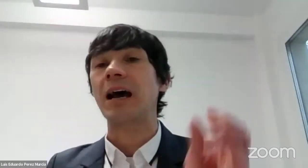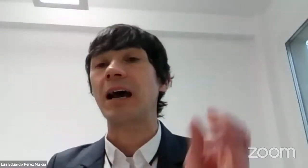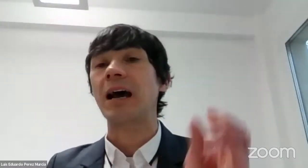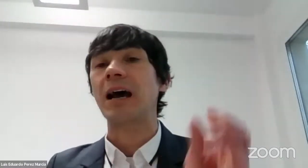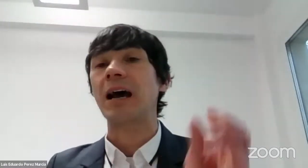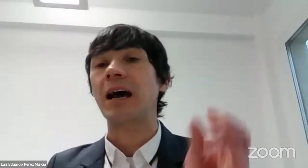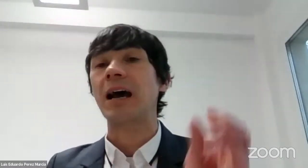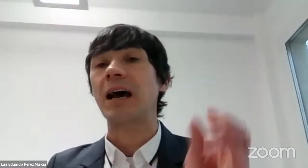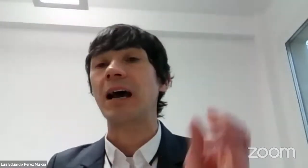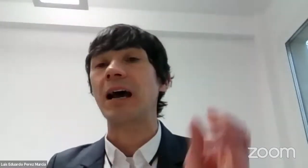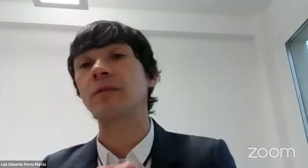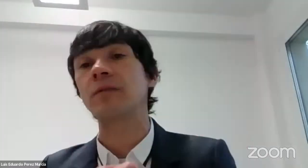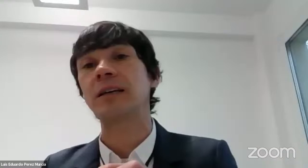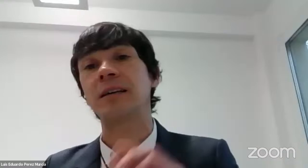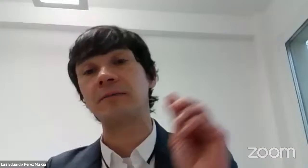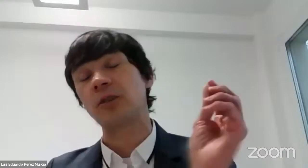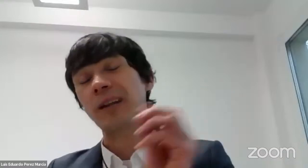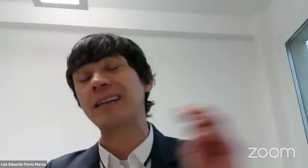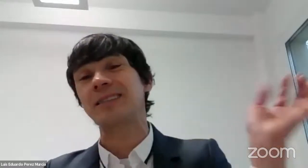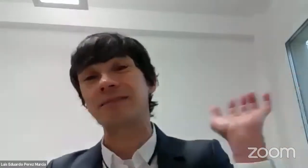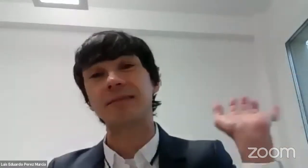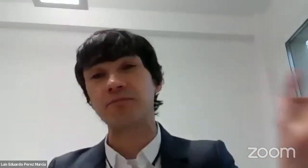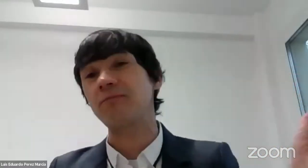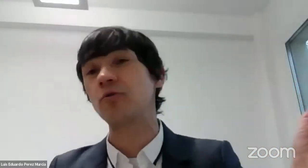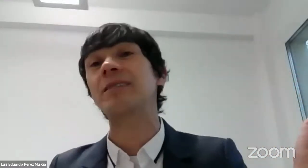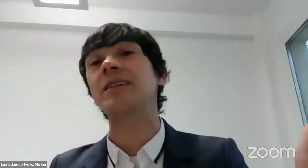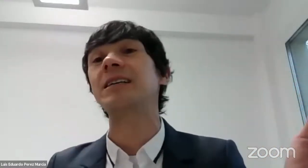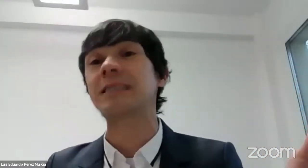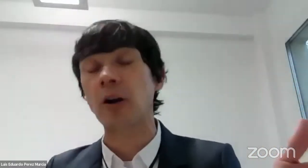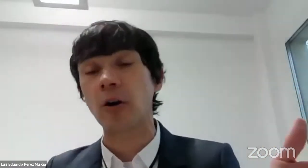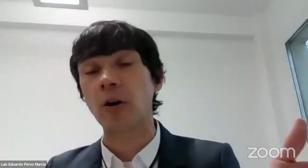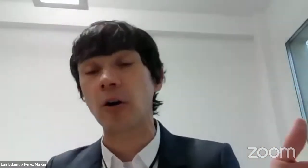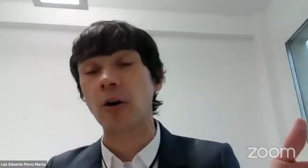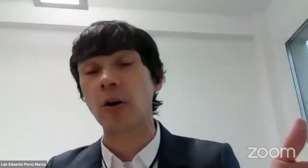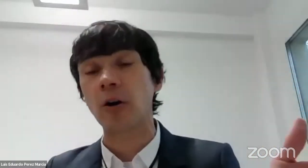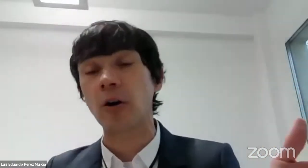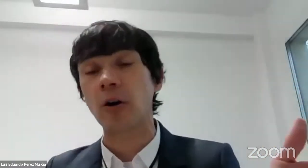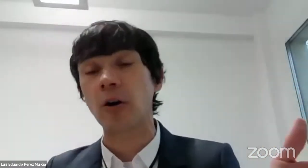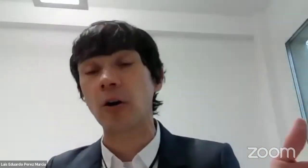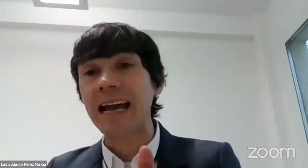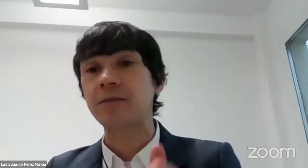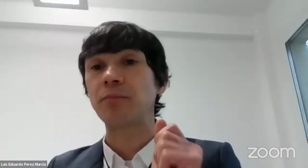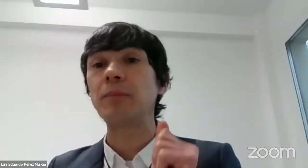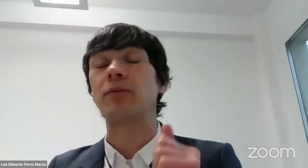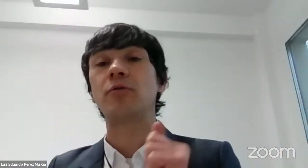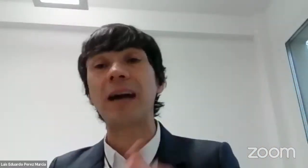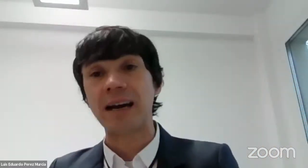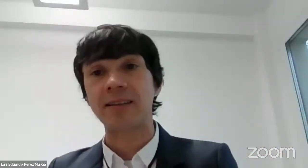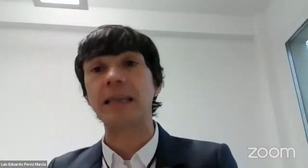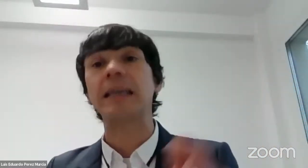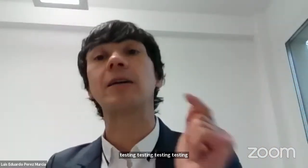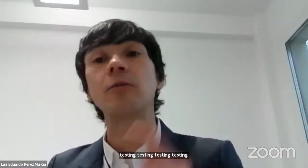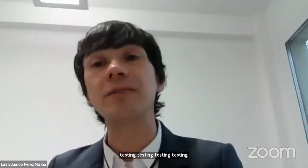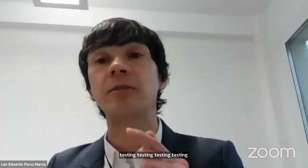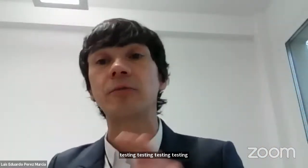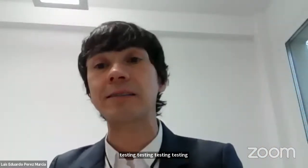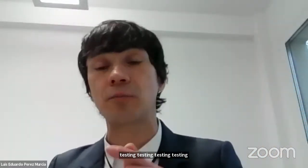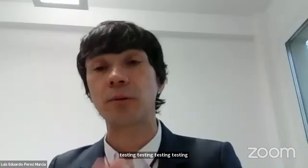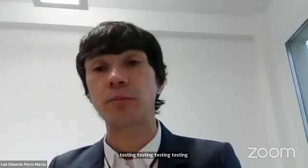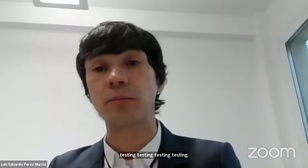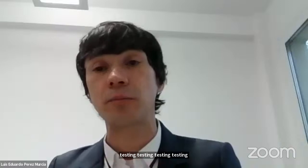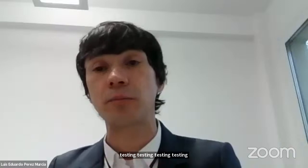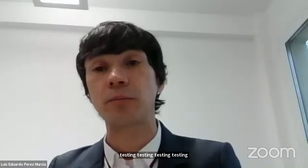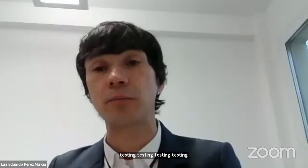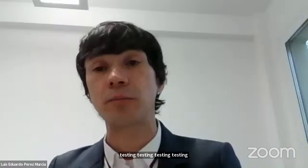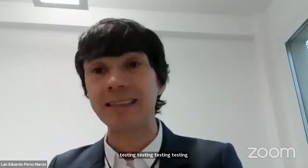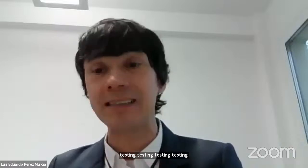Professor Katarina Tomaszewski told us 20 years ago, to protect people's rights, including the rights